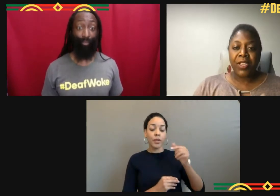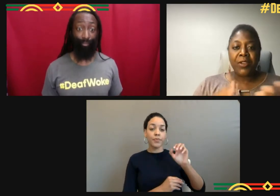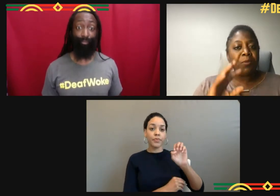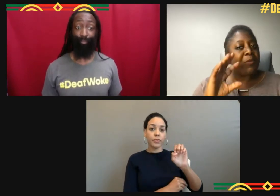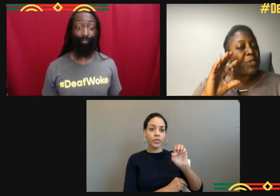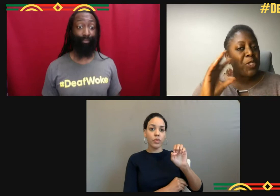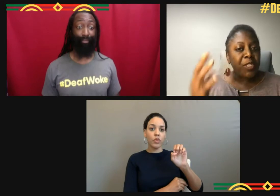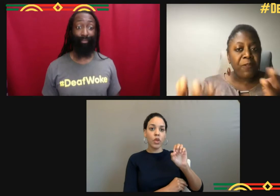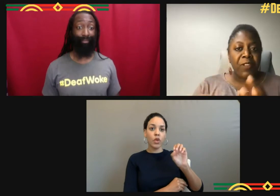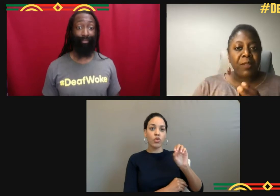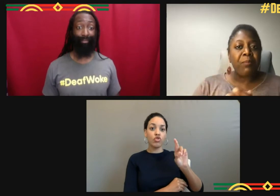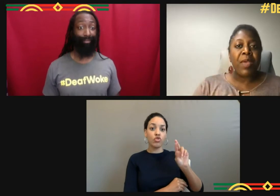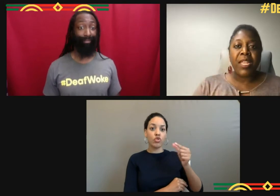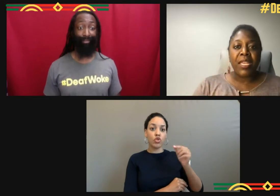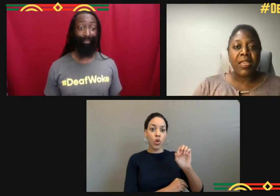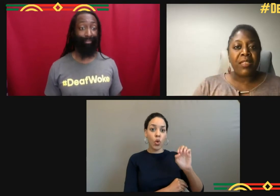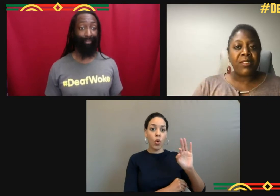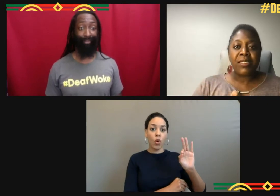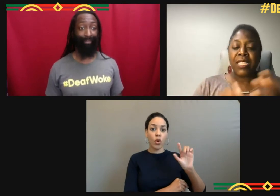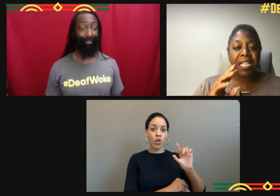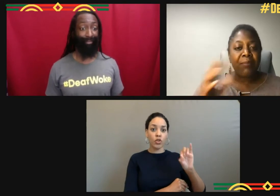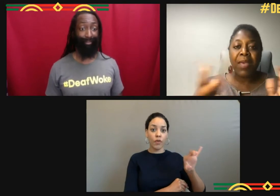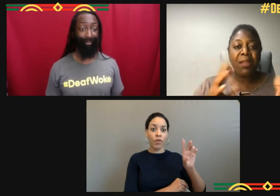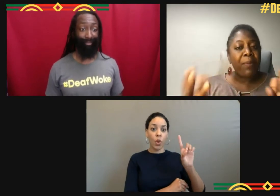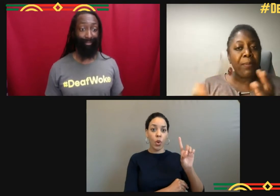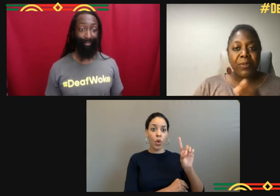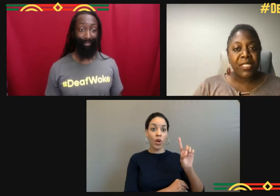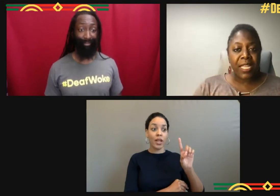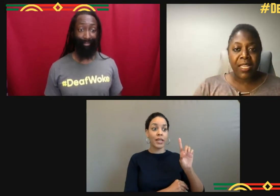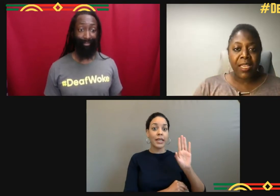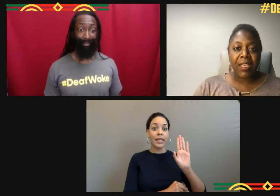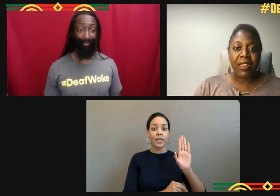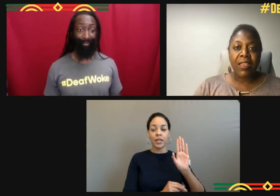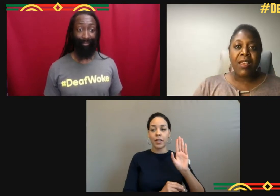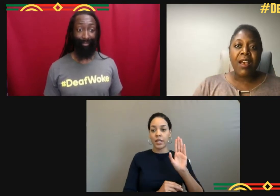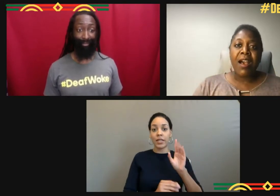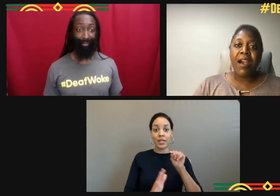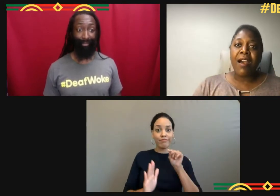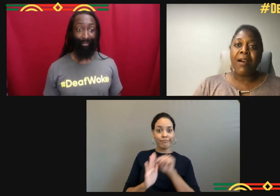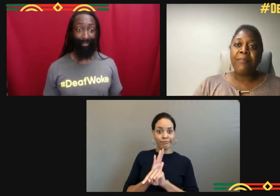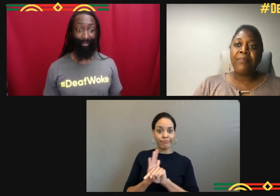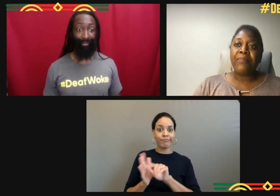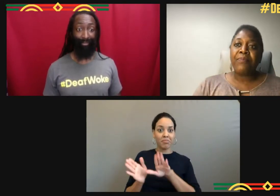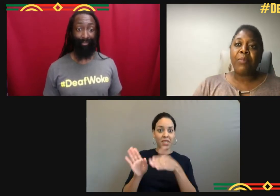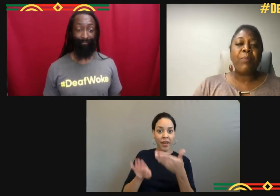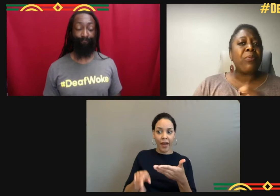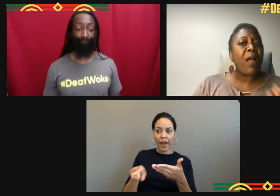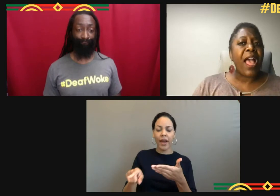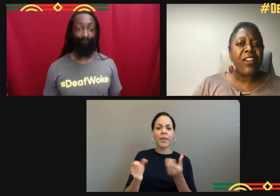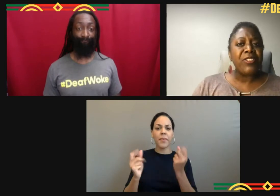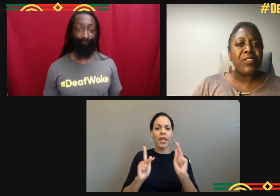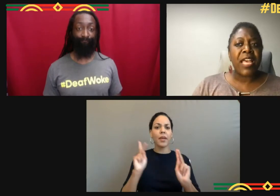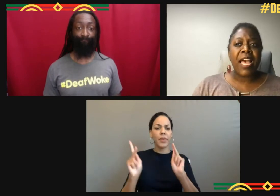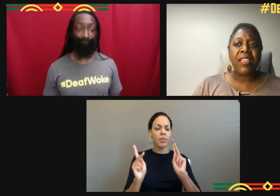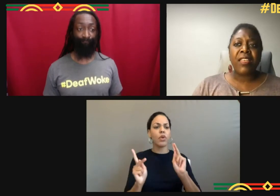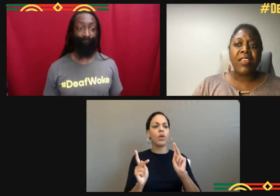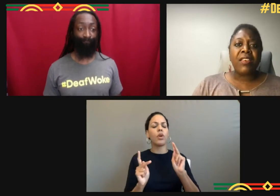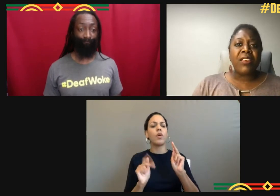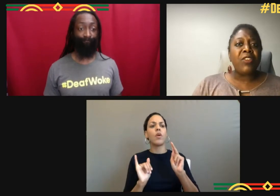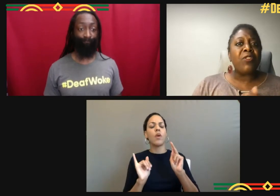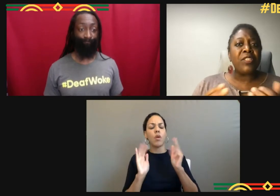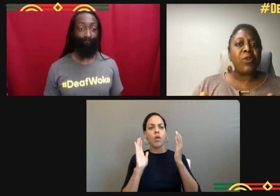murder shifted many people's thinking. But prior to